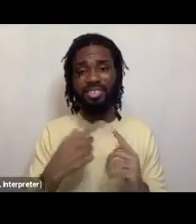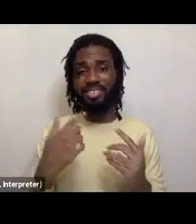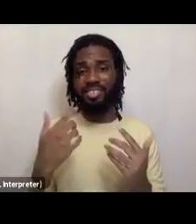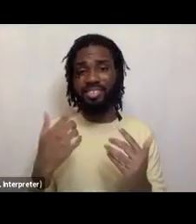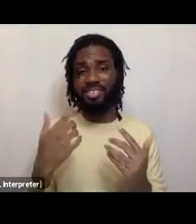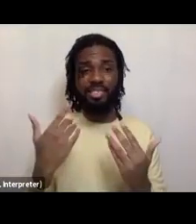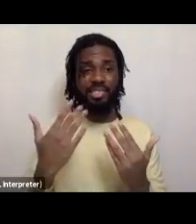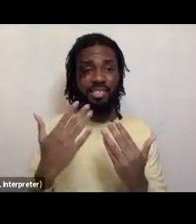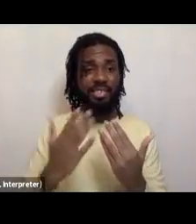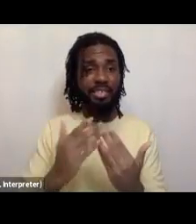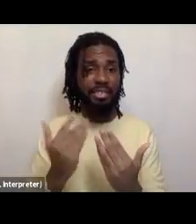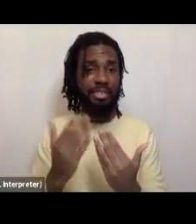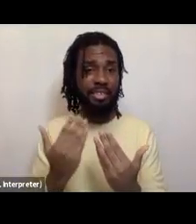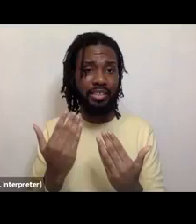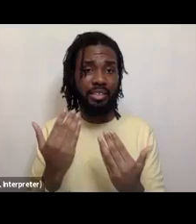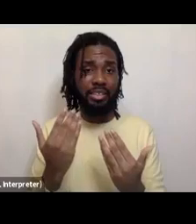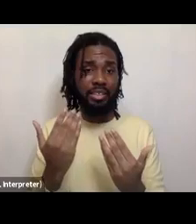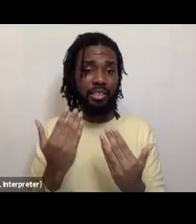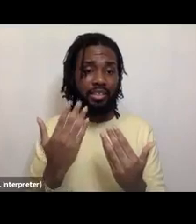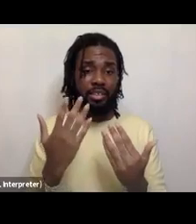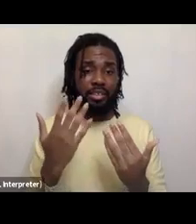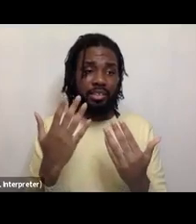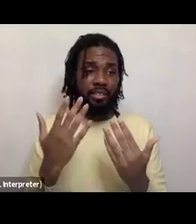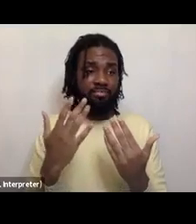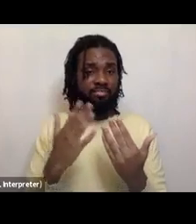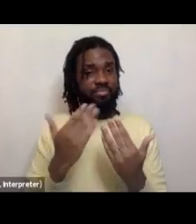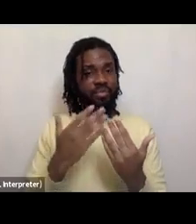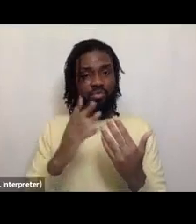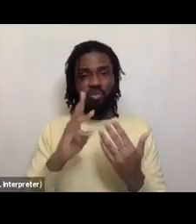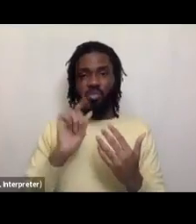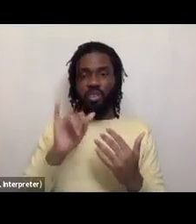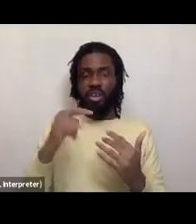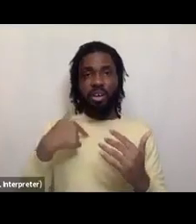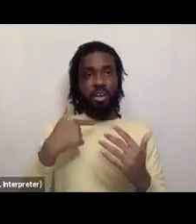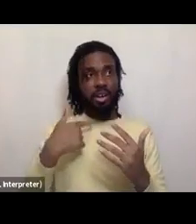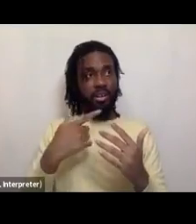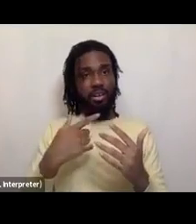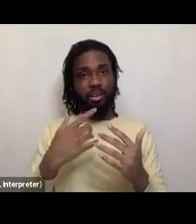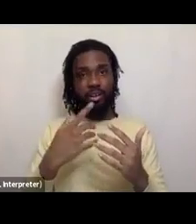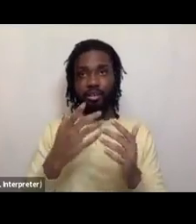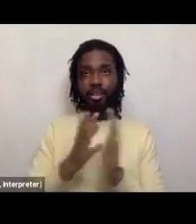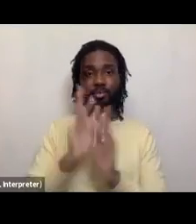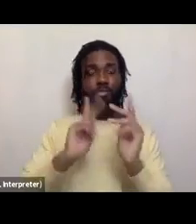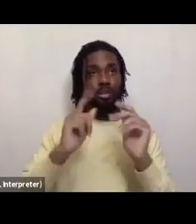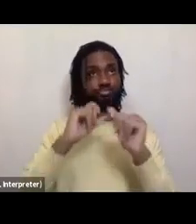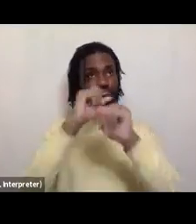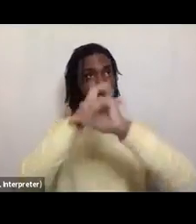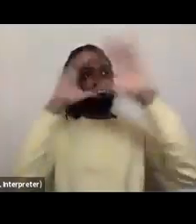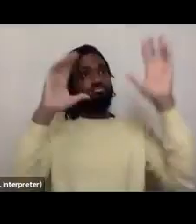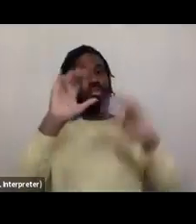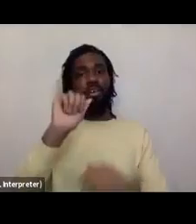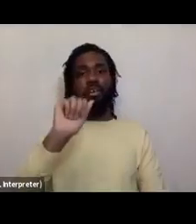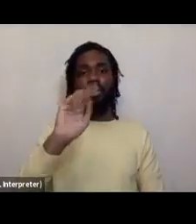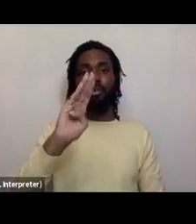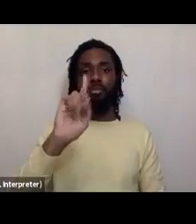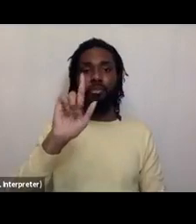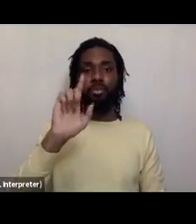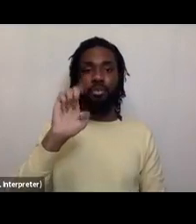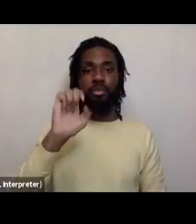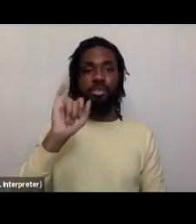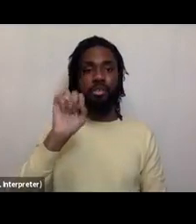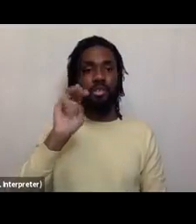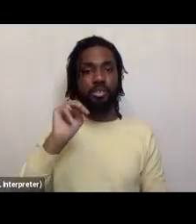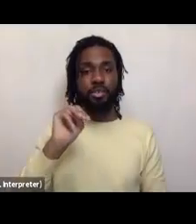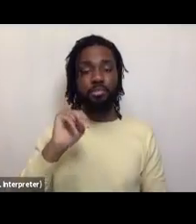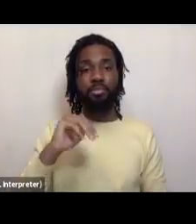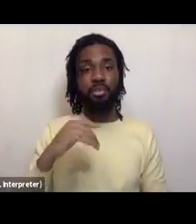way that I encourage people to conceptualize what ableism actually is to think about it in